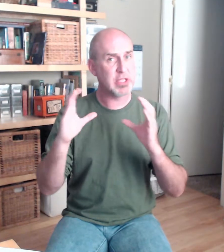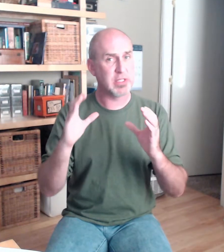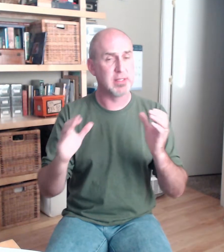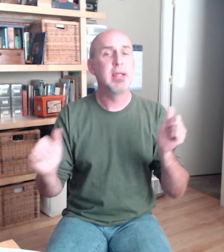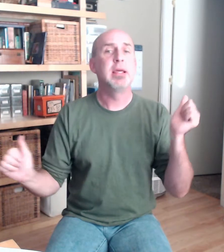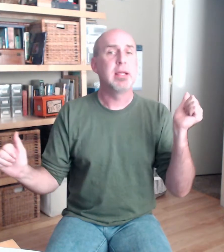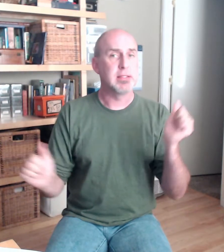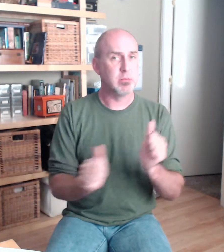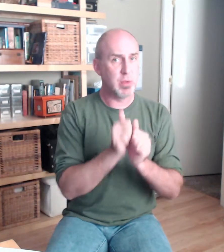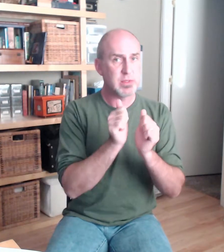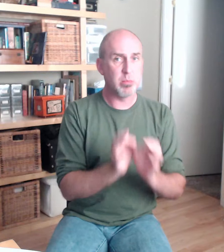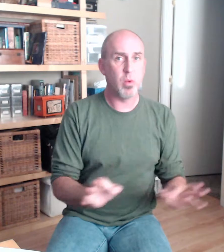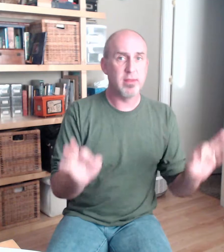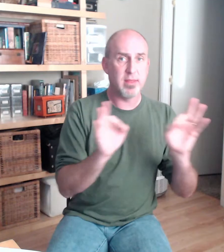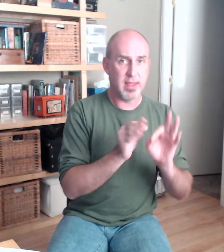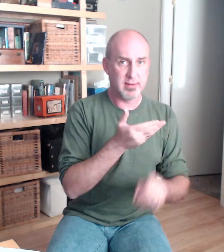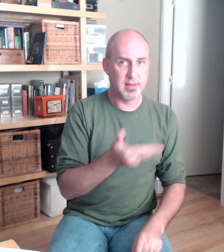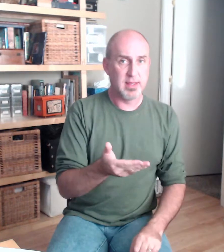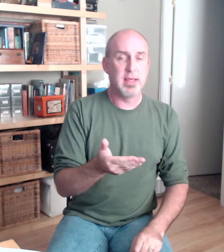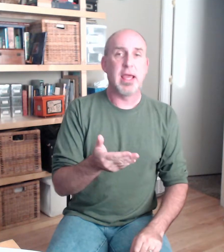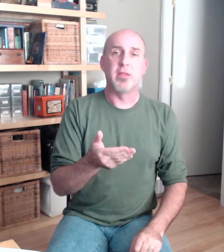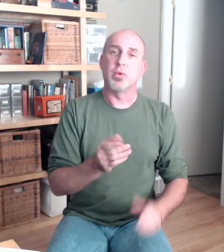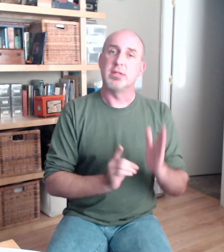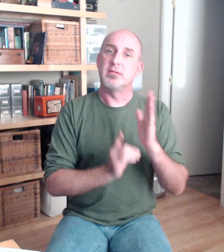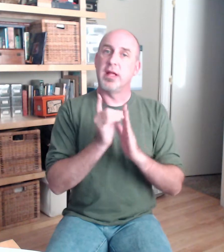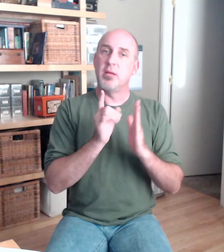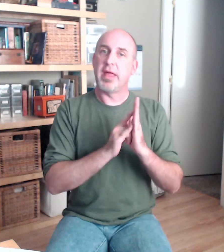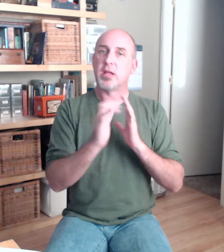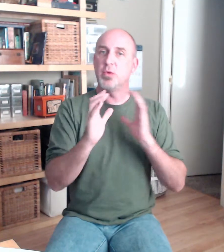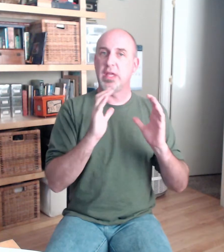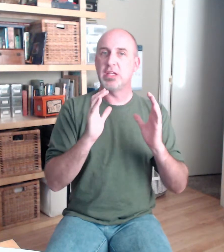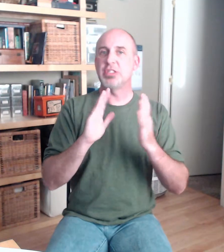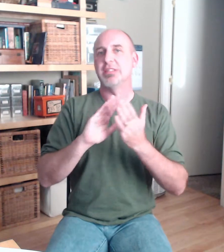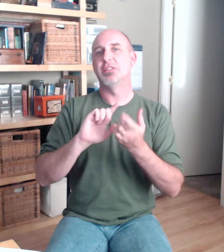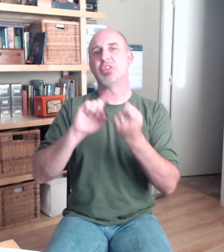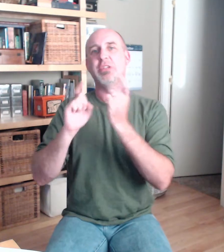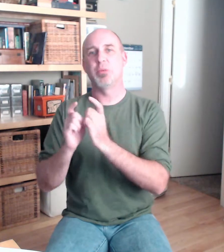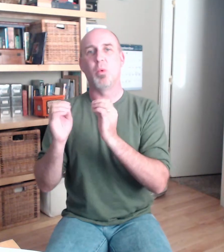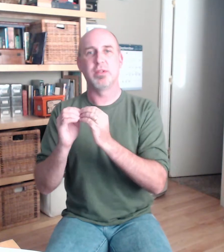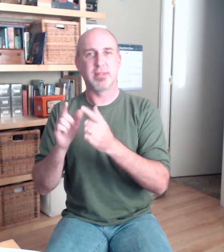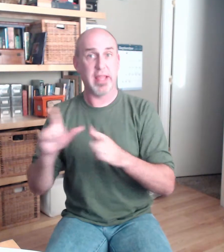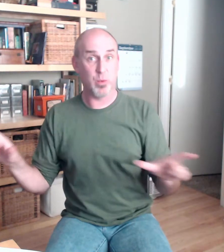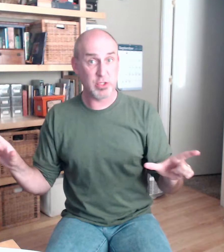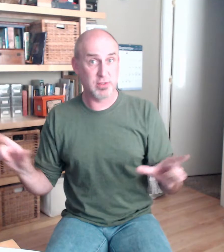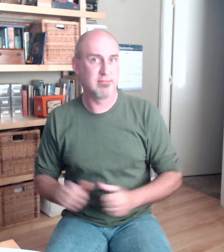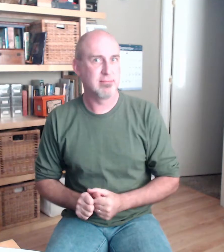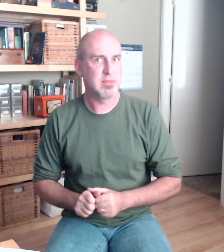communication is the most important thing. And then we're going to develop that communication and change it more into language. It's going to